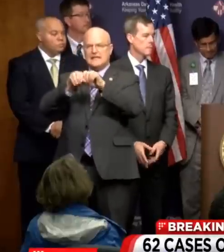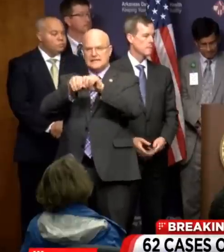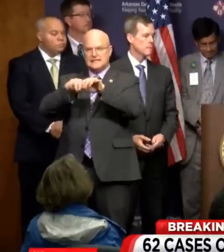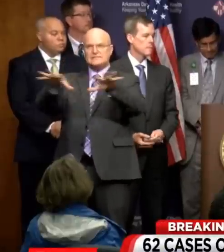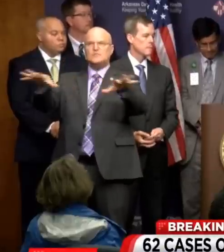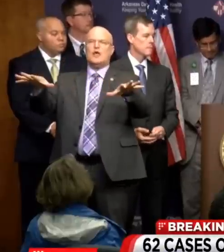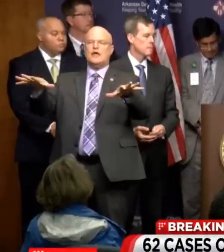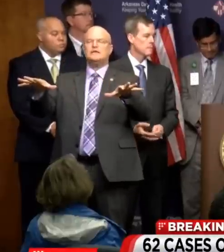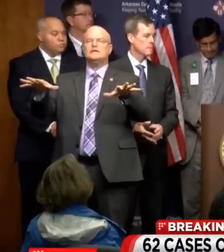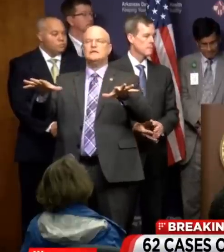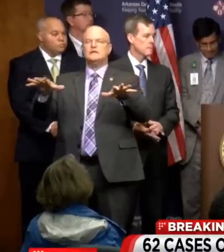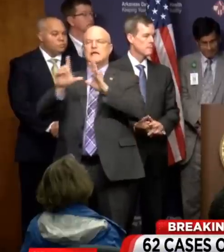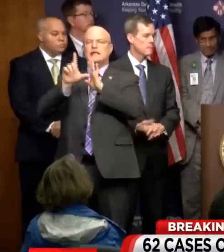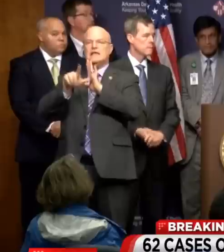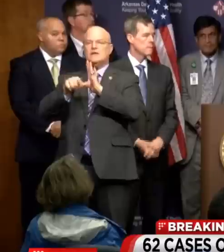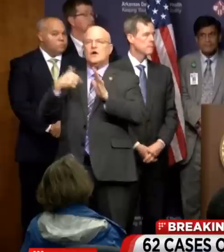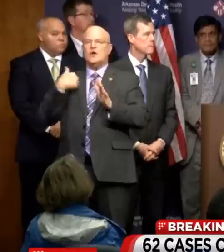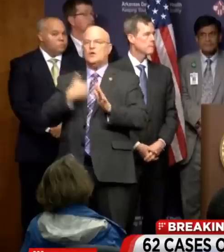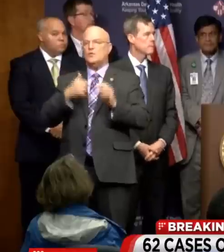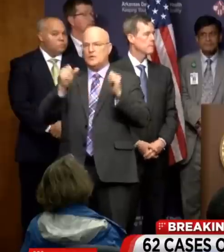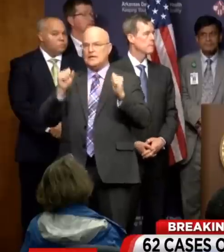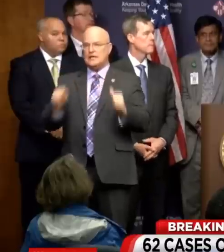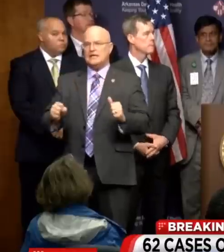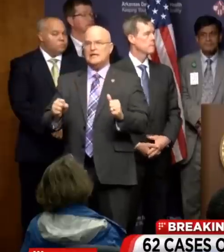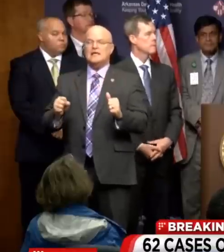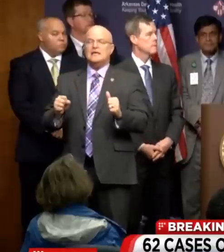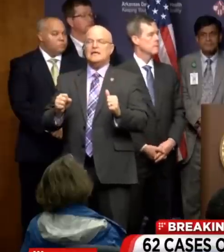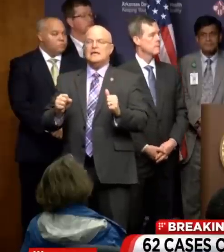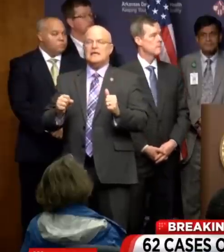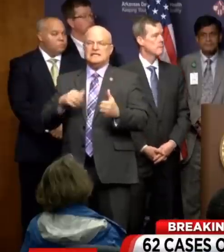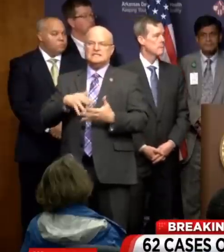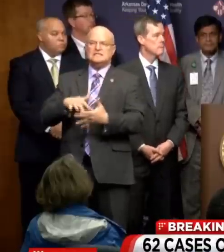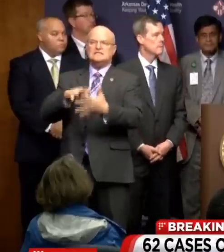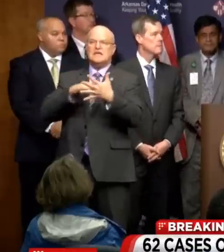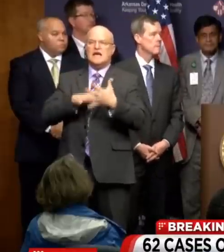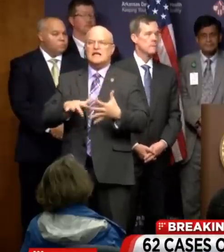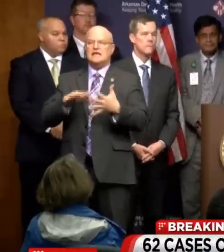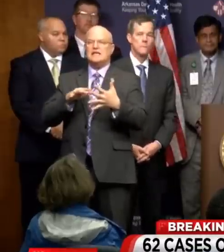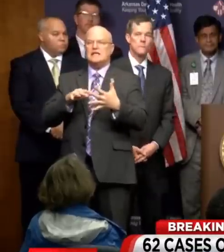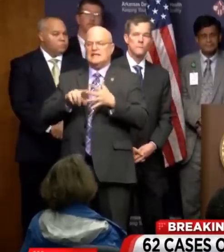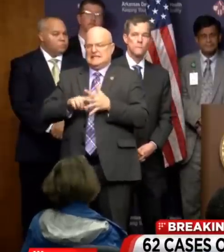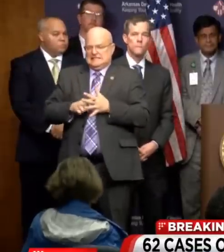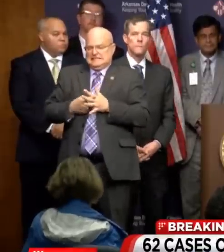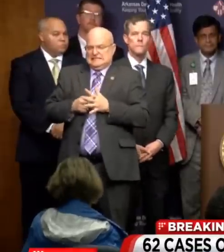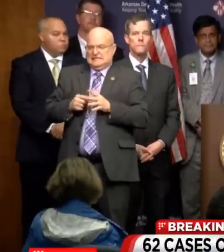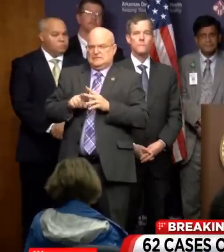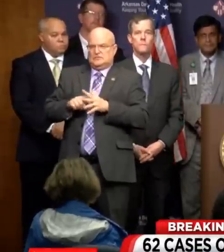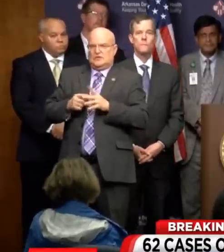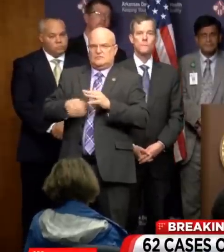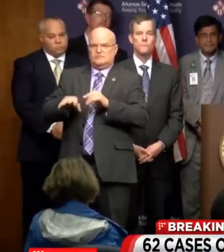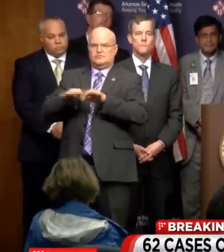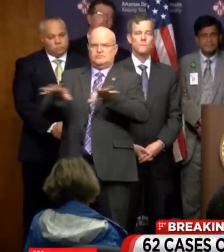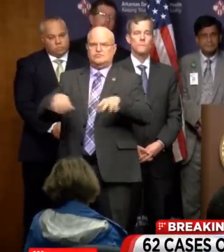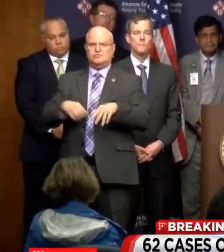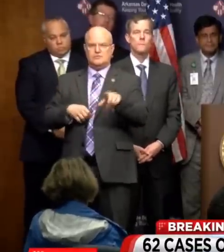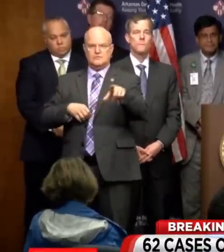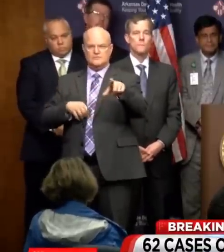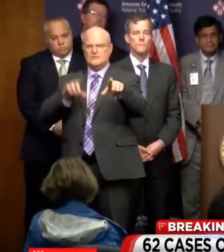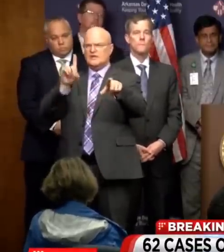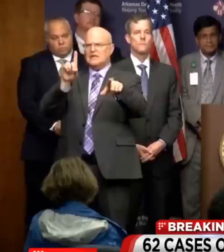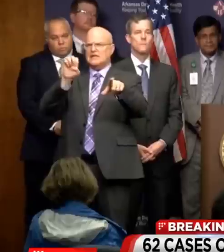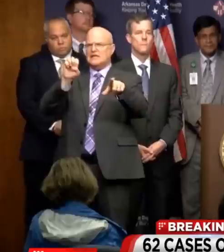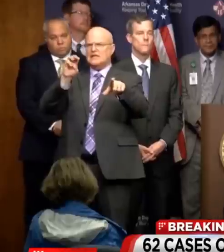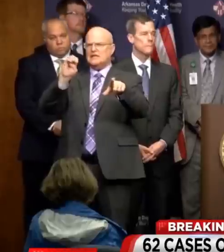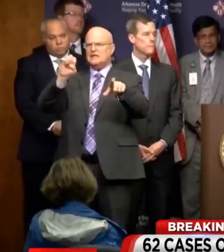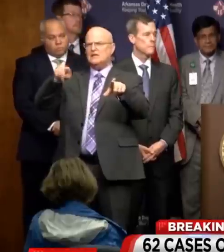spread. Later on, we can study the epidemiology. Do we have a current demographic breakdown